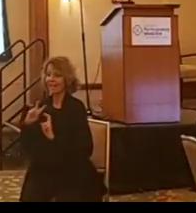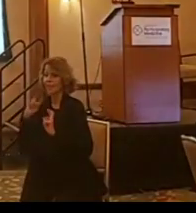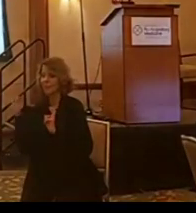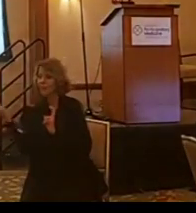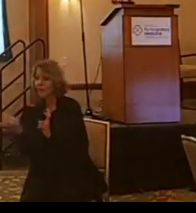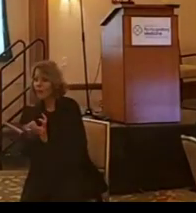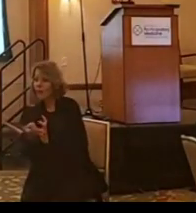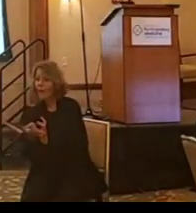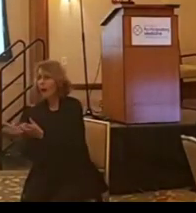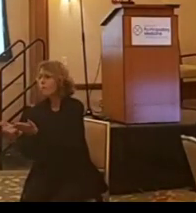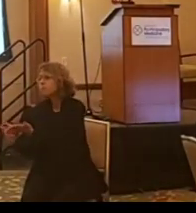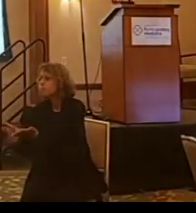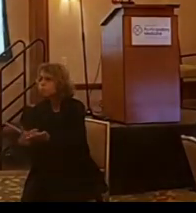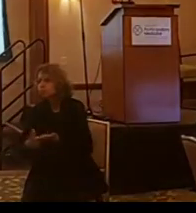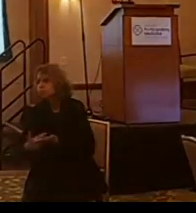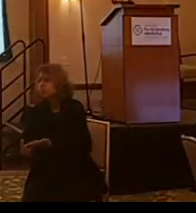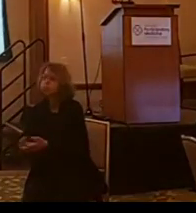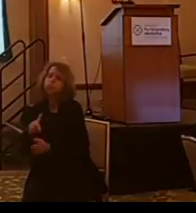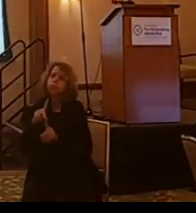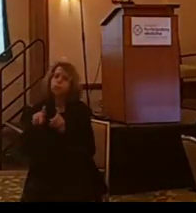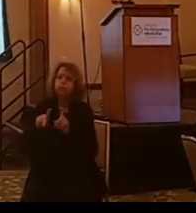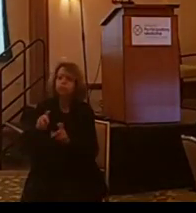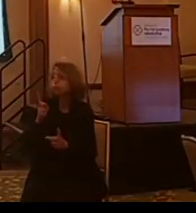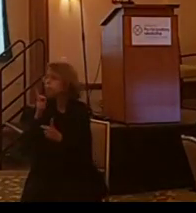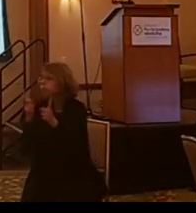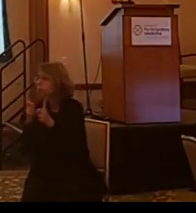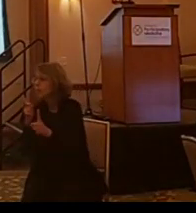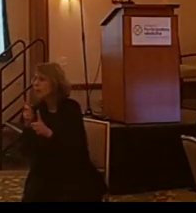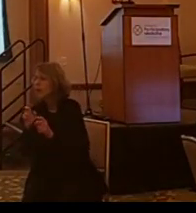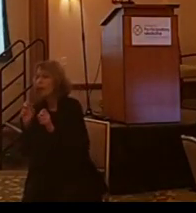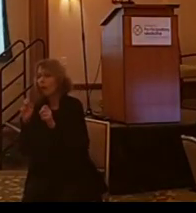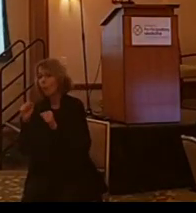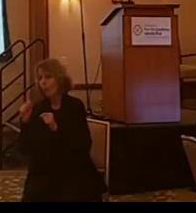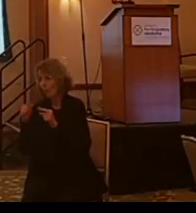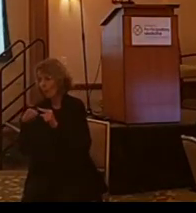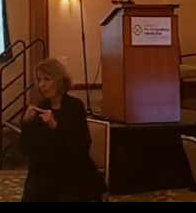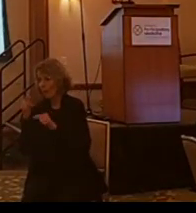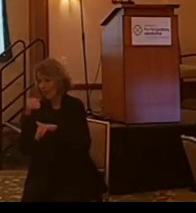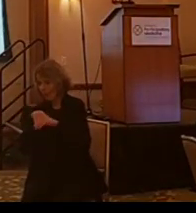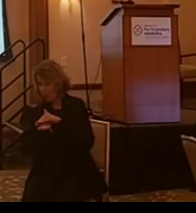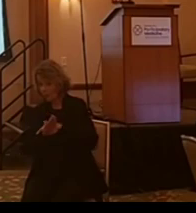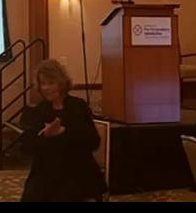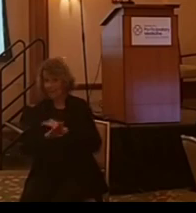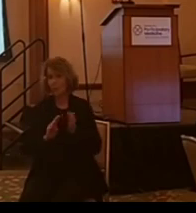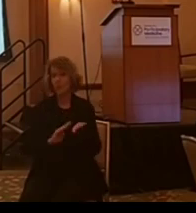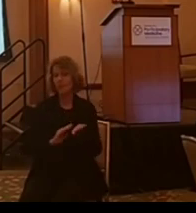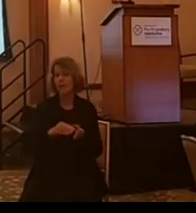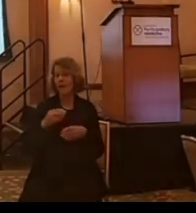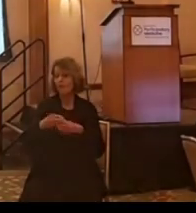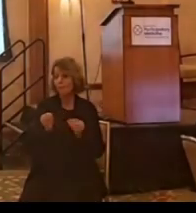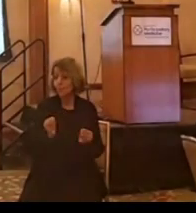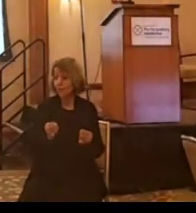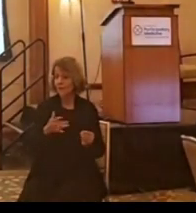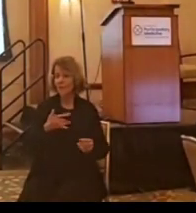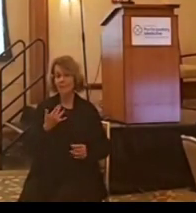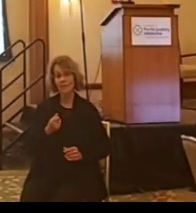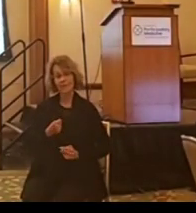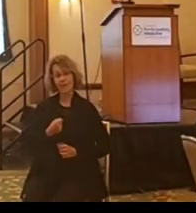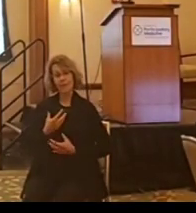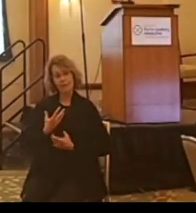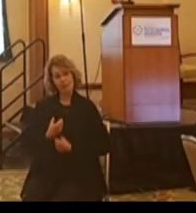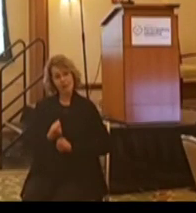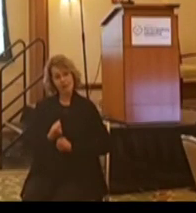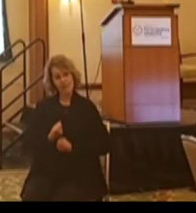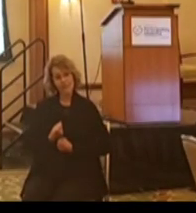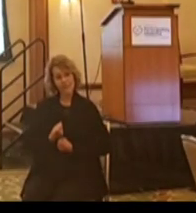clinician about cardiovascular health, do they feel more confident? Do they have the ability to draw from information about